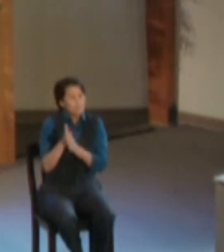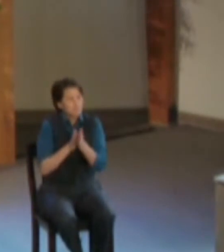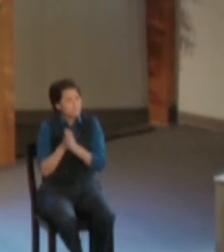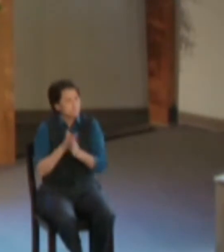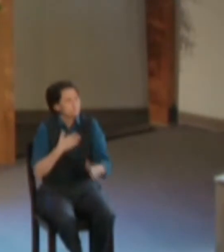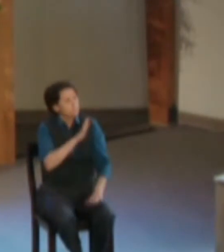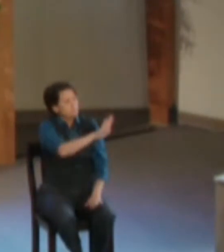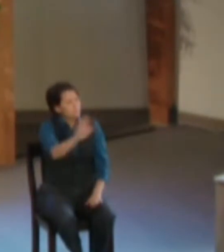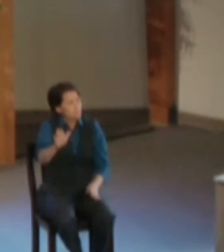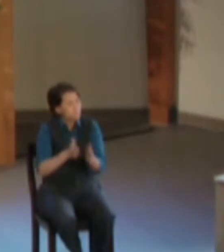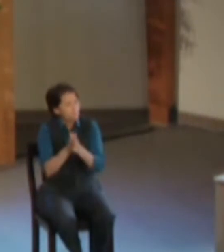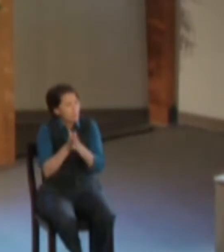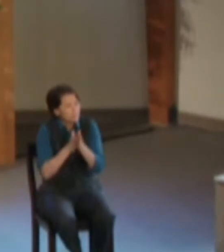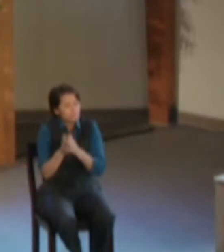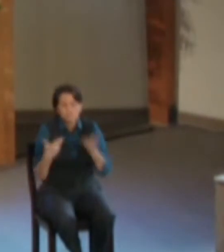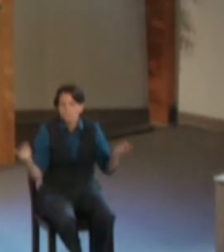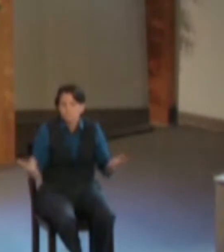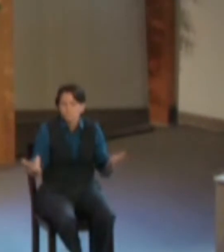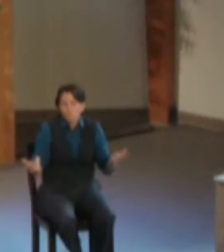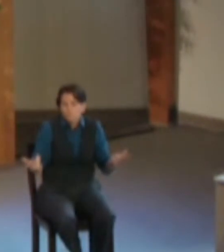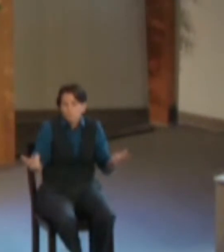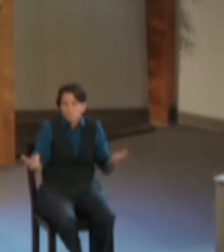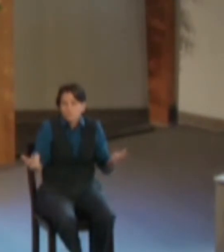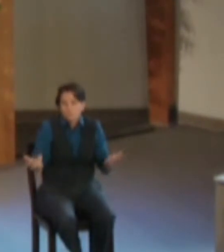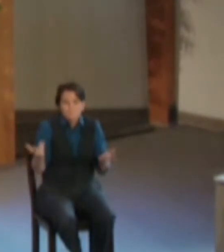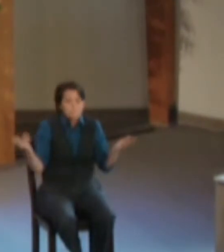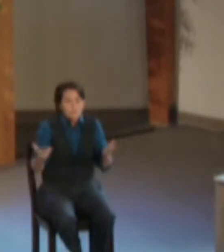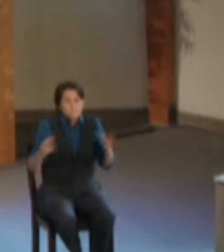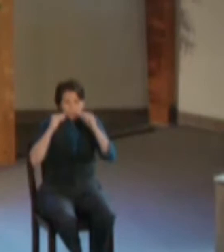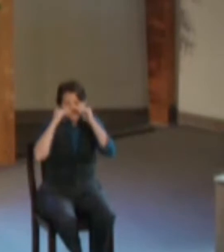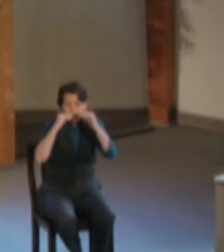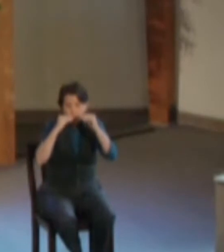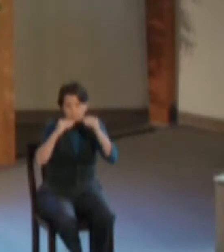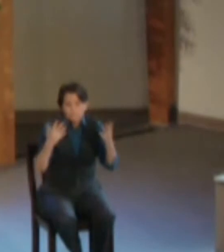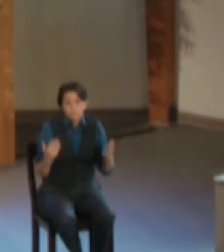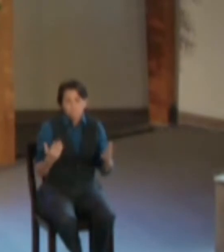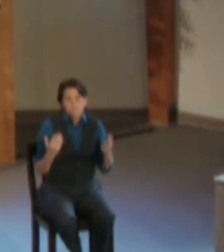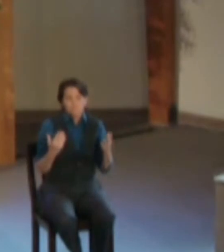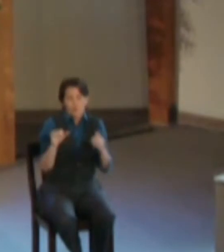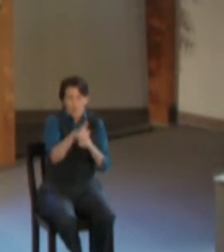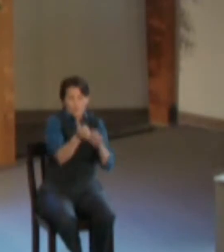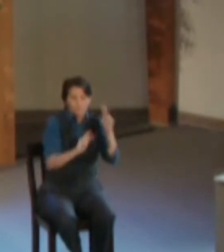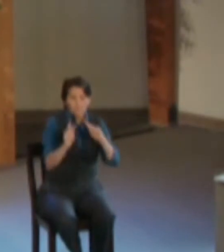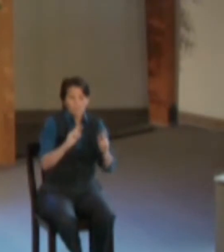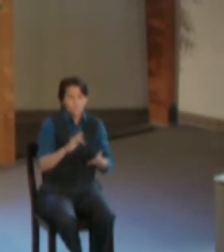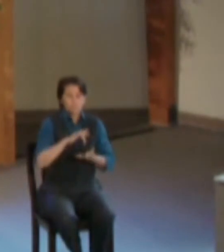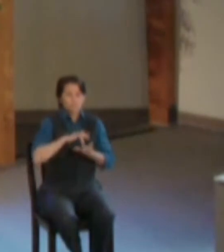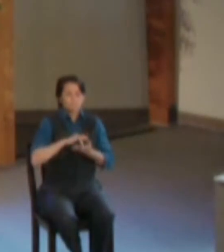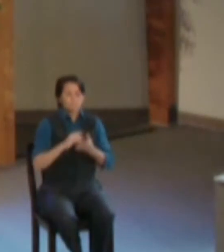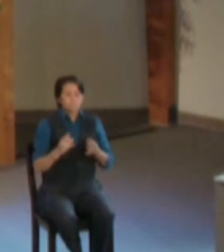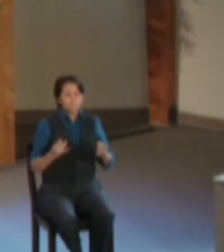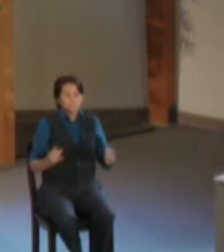passion? You know, maybe your passion is to teach others how to center and to meditate. And that's good.